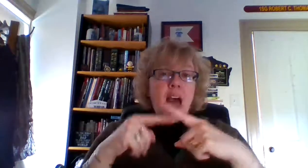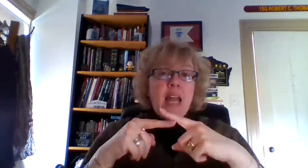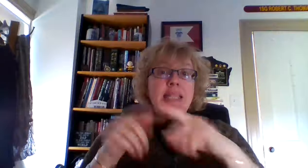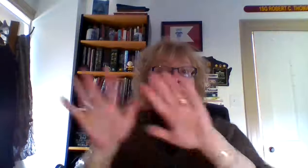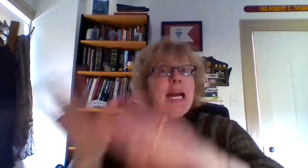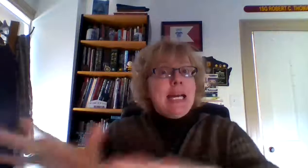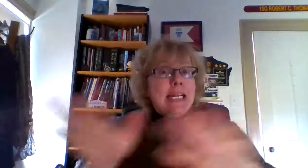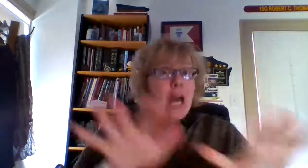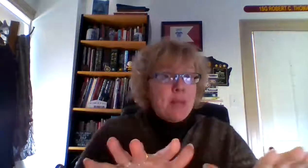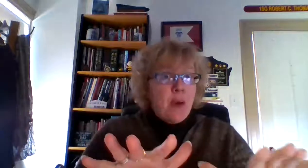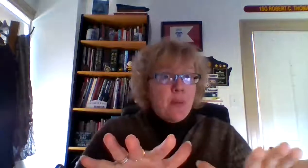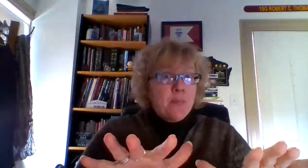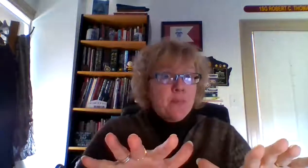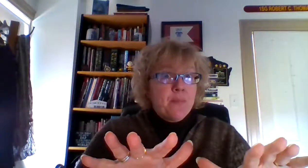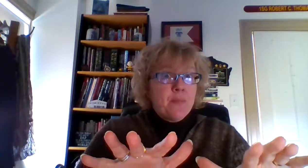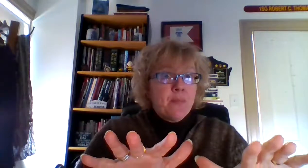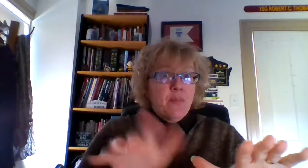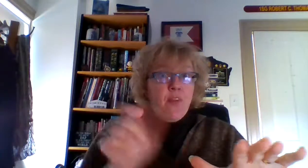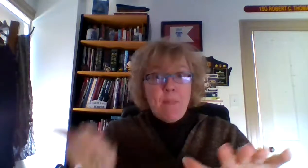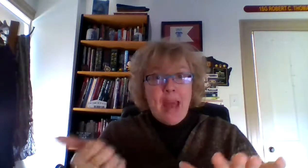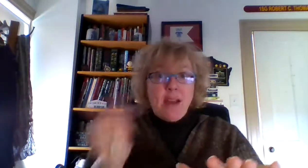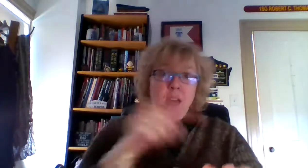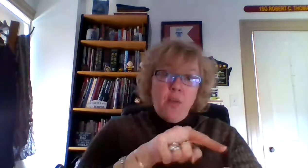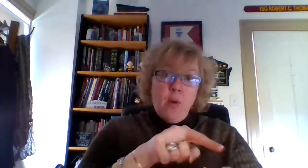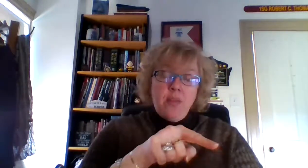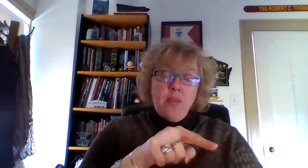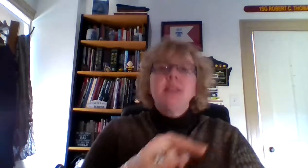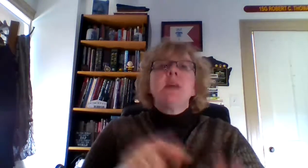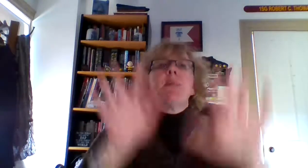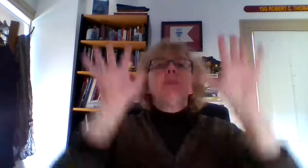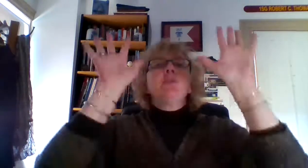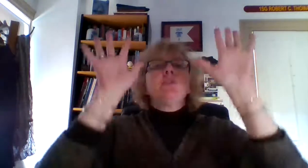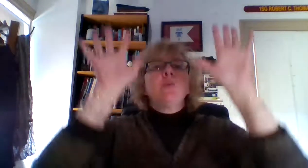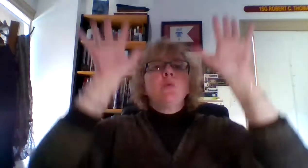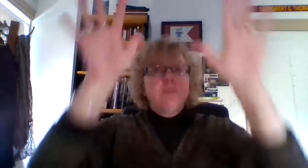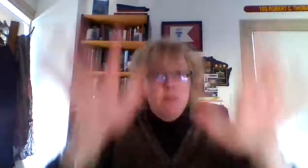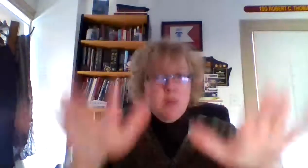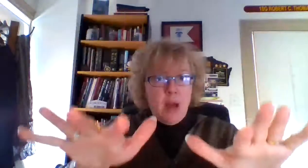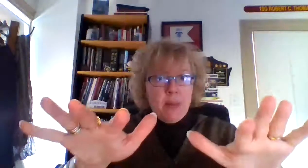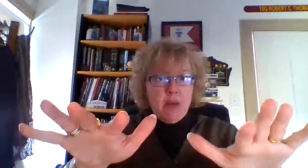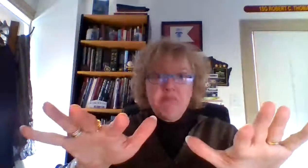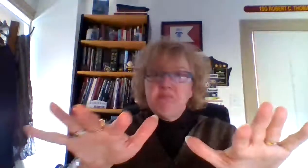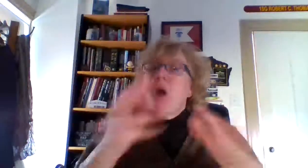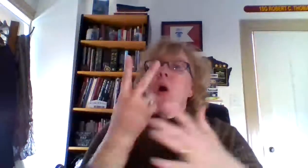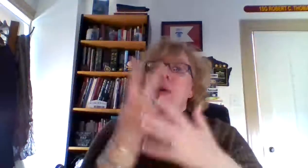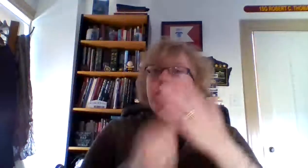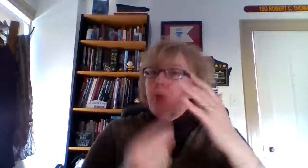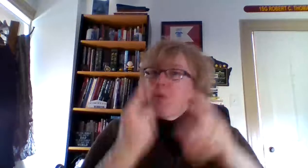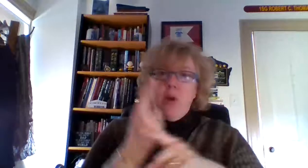sign calm down from back and forth. Some people just do calm down. Both are